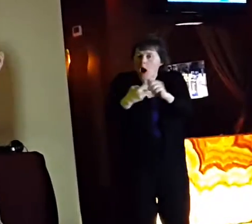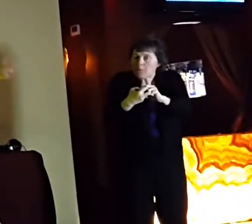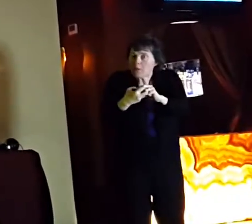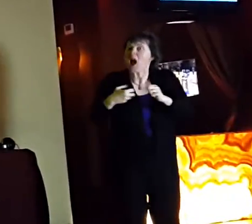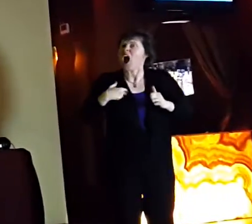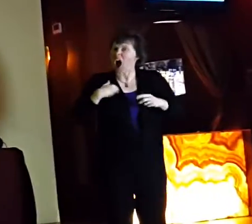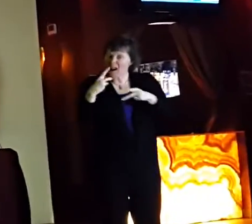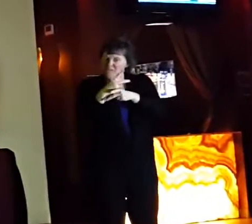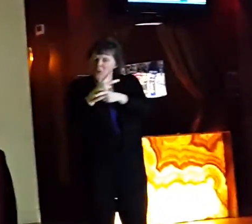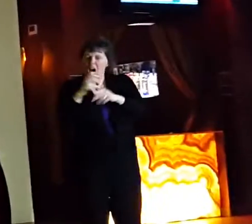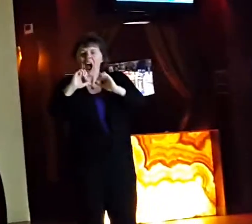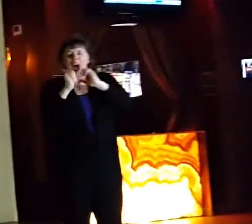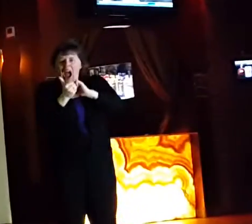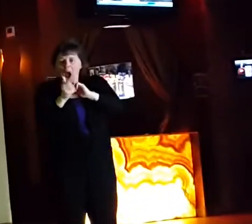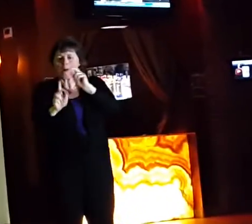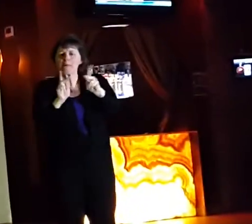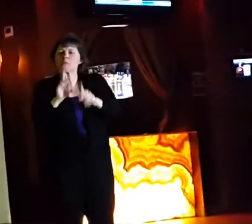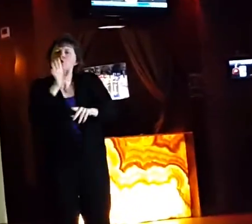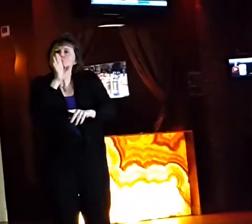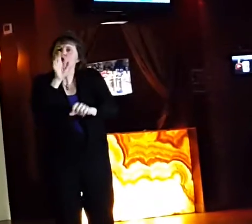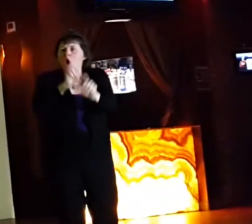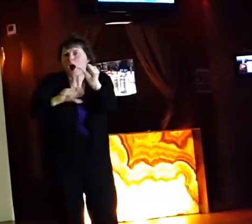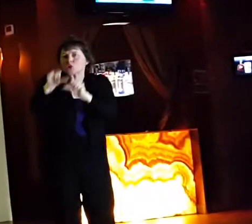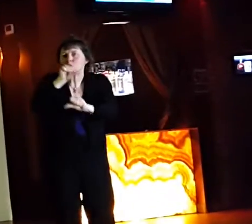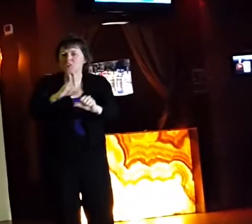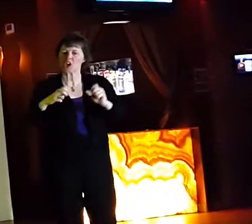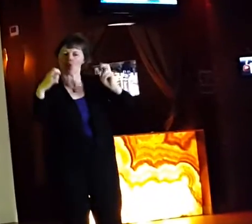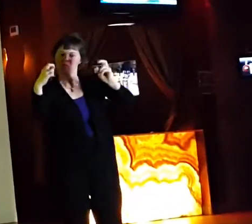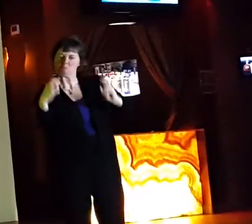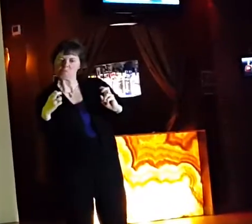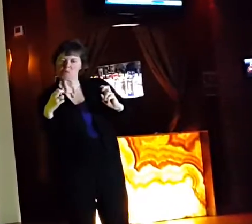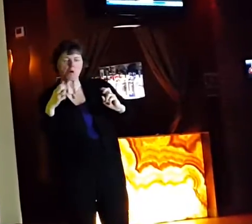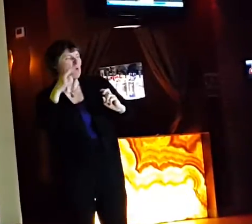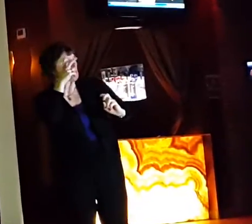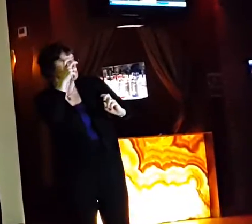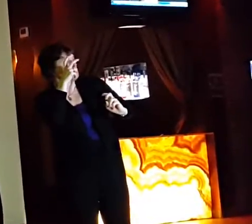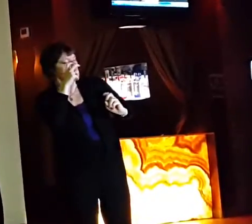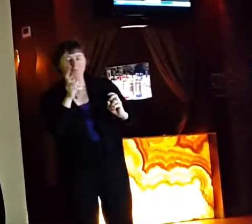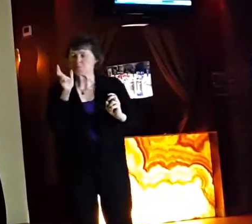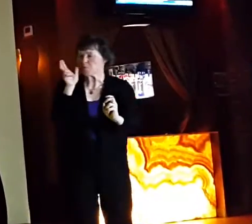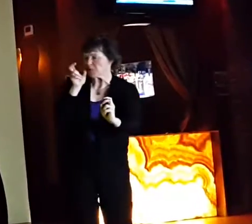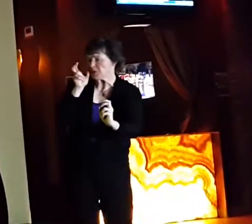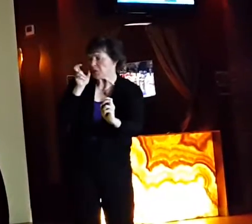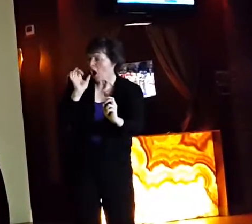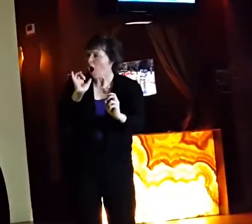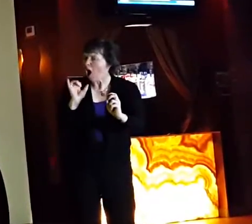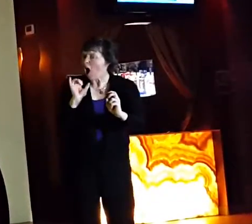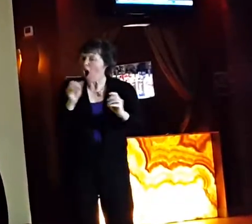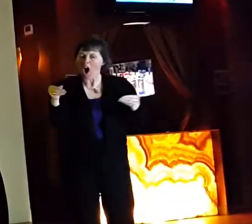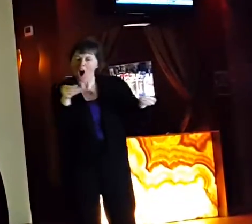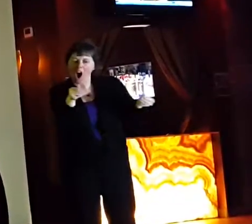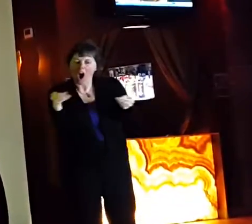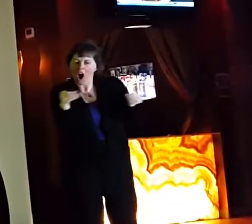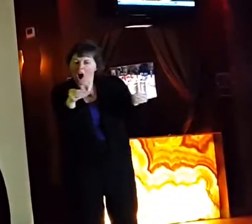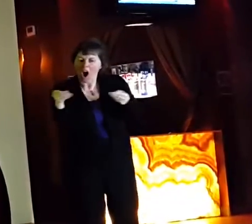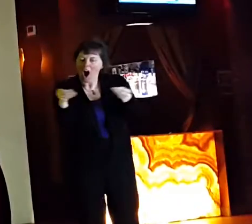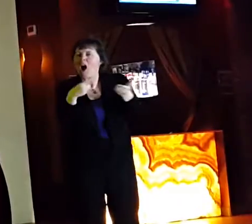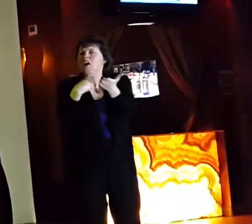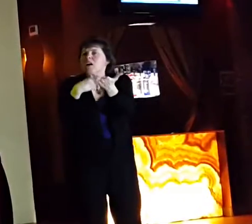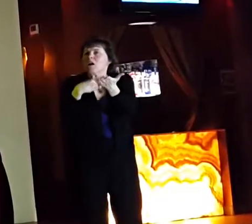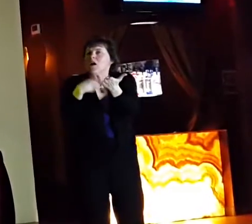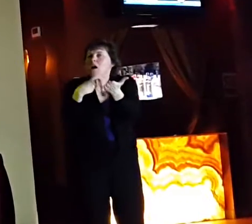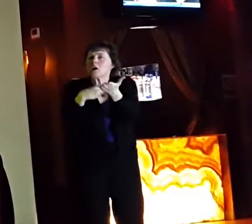people to talk to one another. You can get them to talk and listen to what each other are saying, and have the problem that they're working on be understood by both